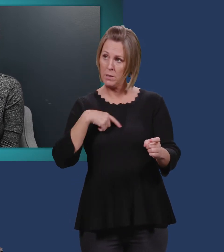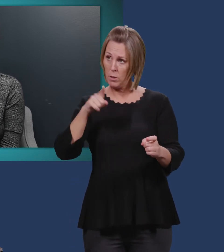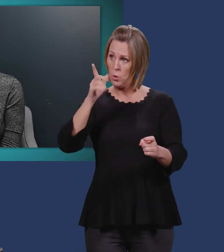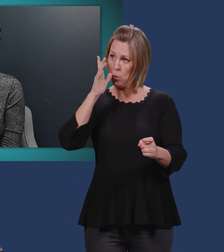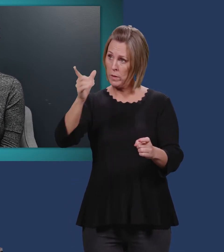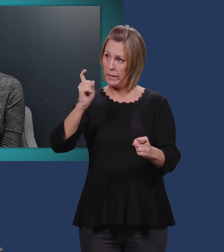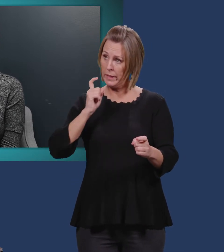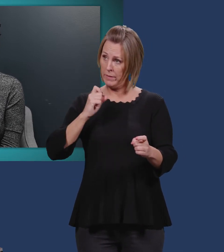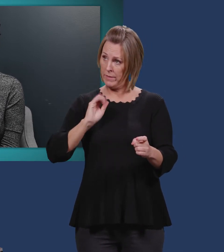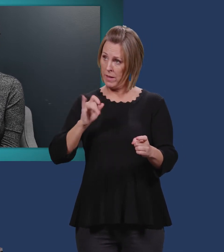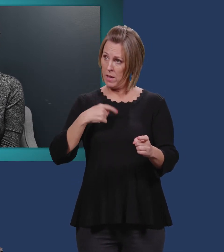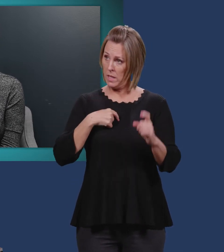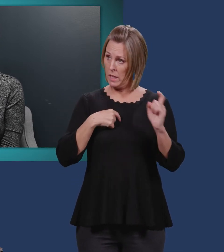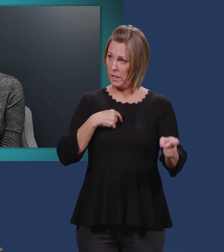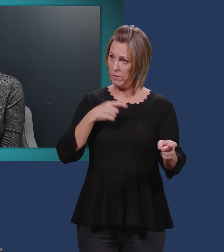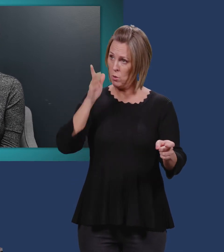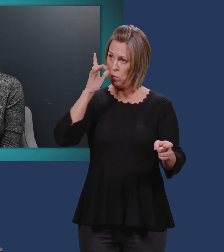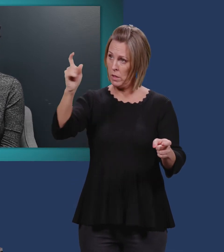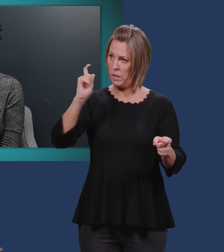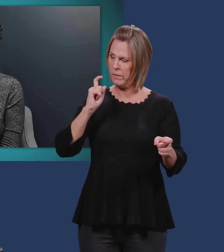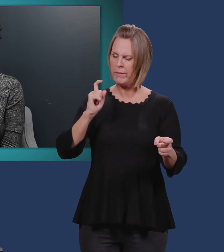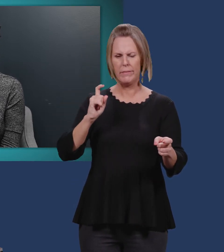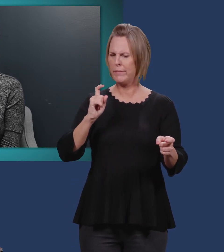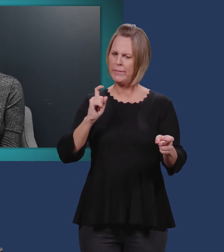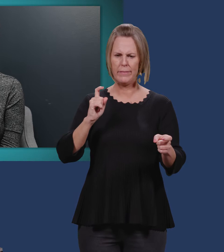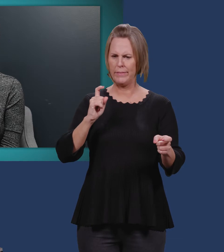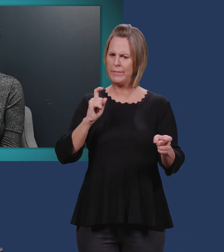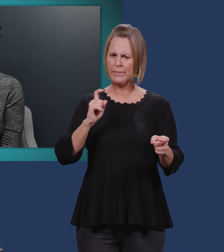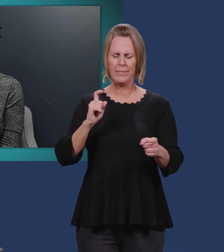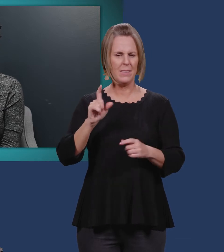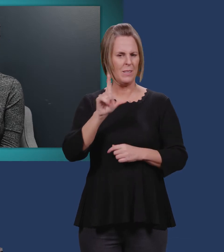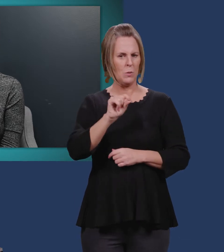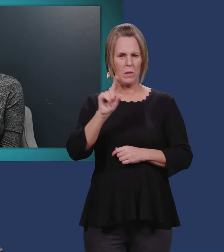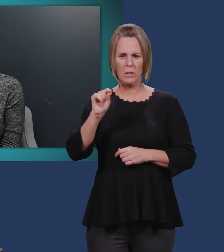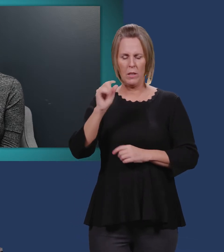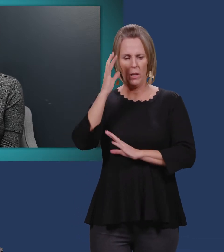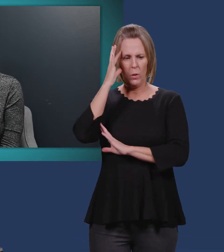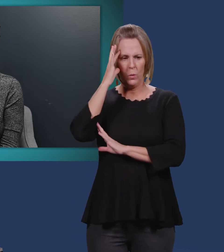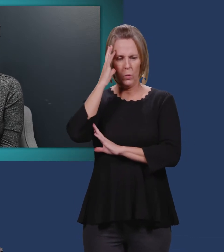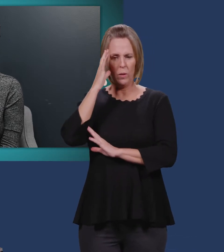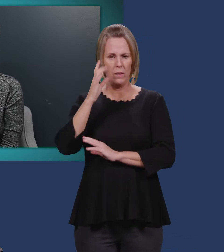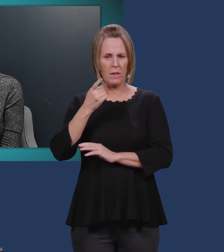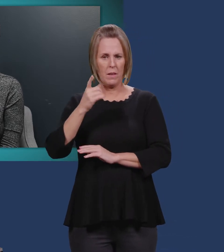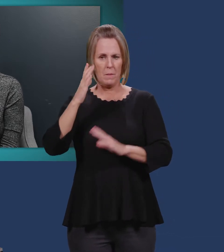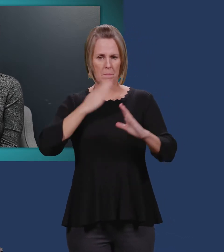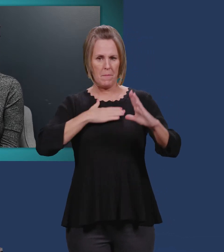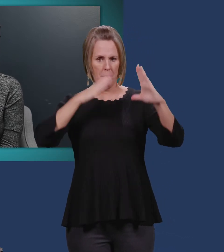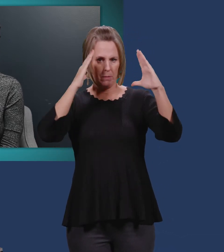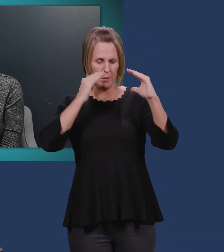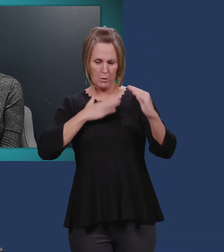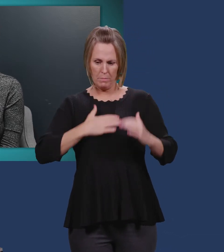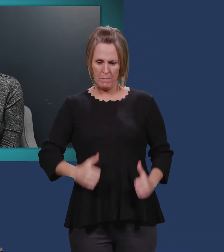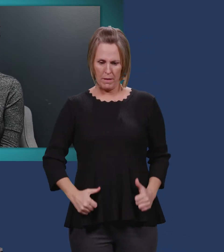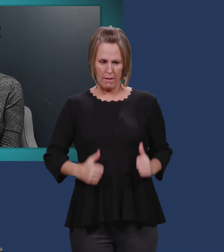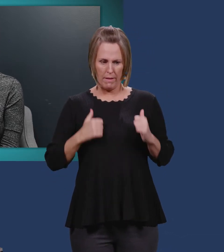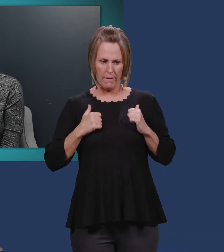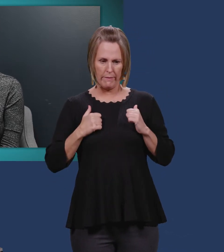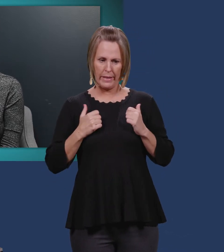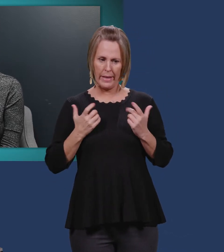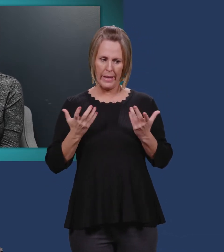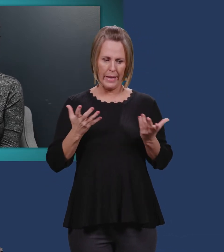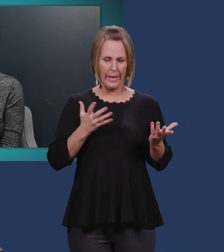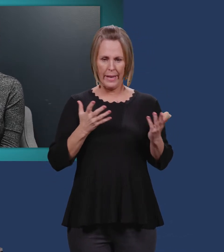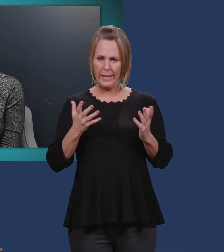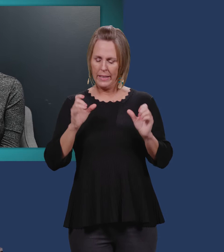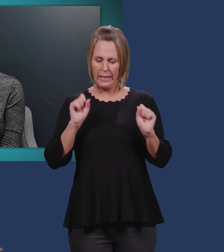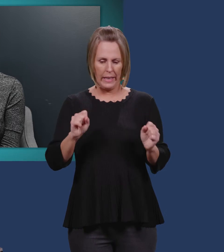us. 2020 has really taught me just to hold things loosely in my plans, my expectations, my life, because anything can